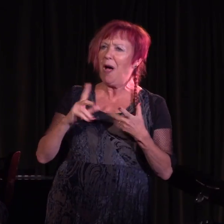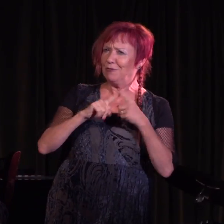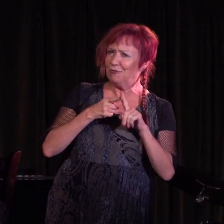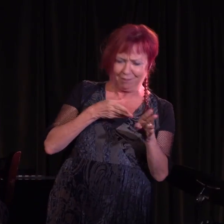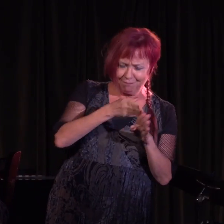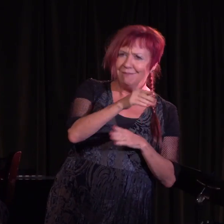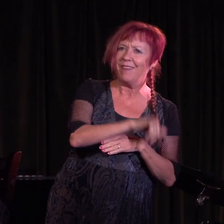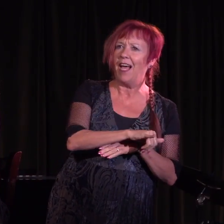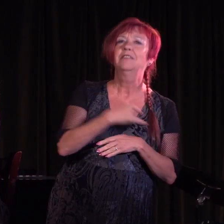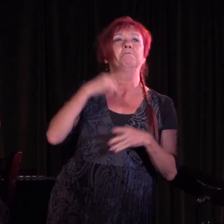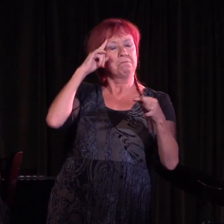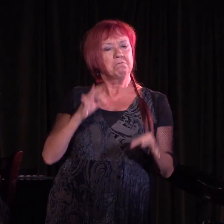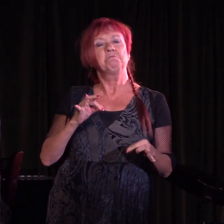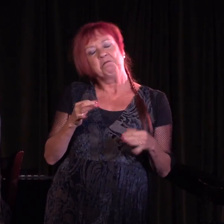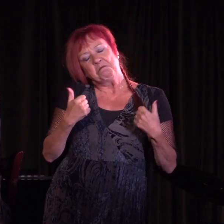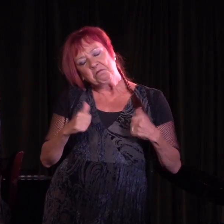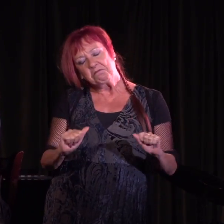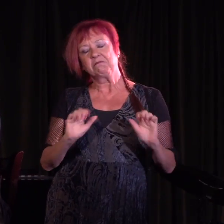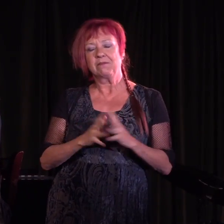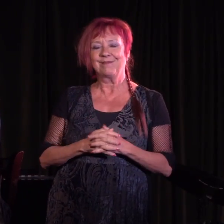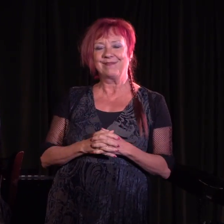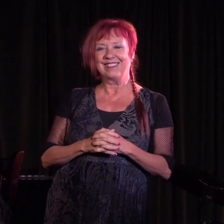that field, so I decided to give it a try.